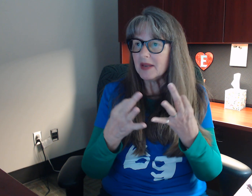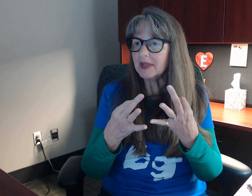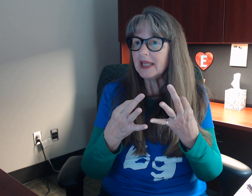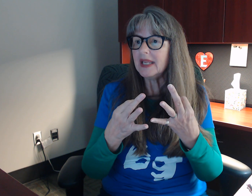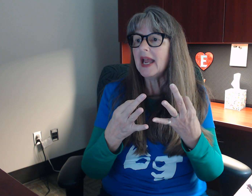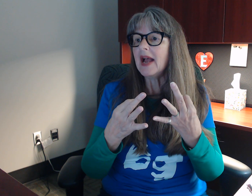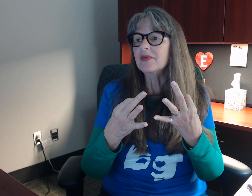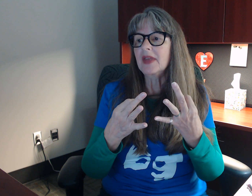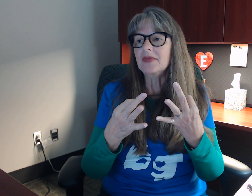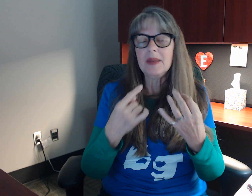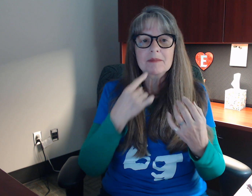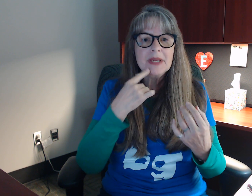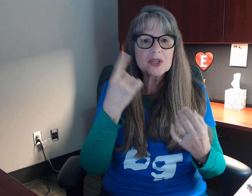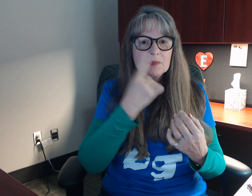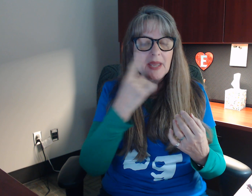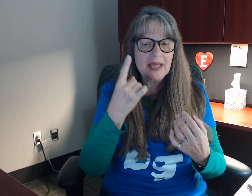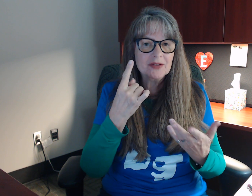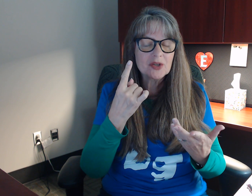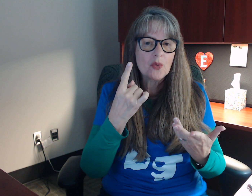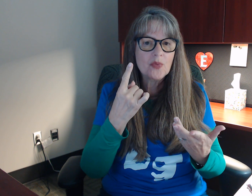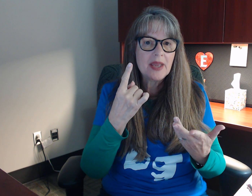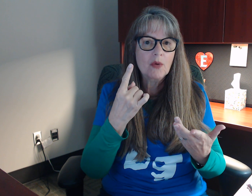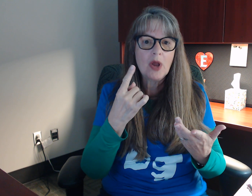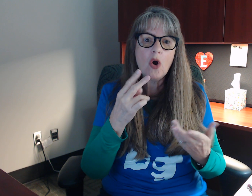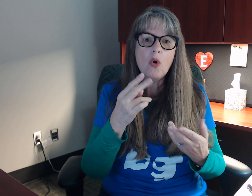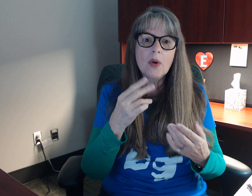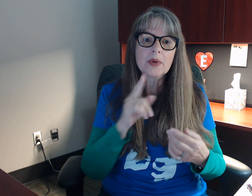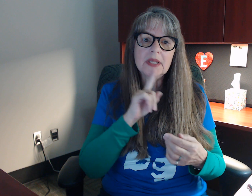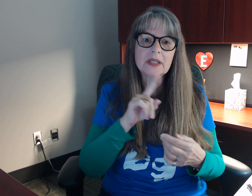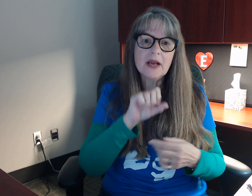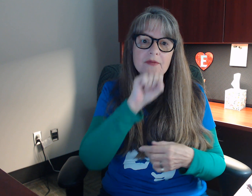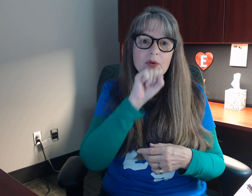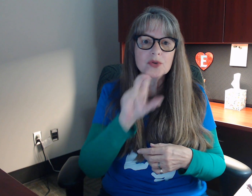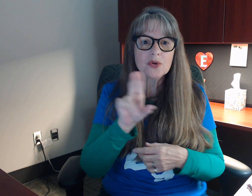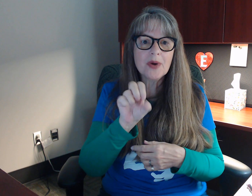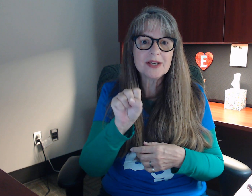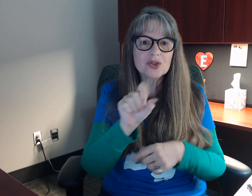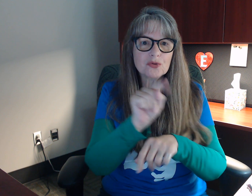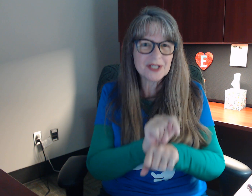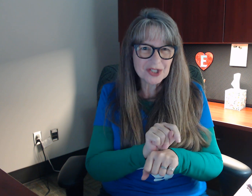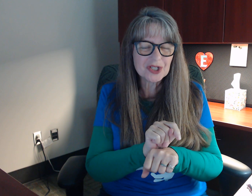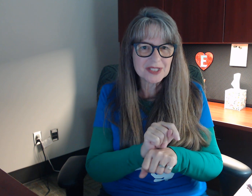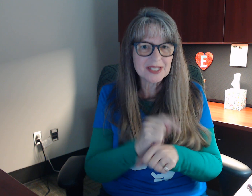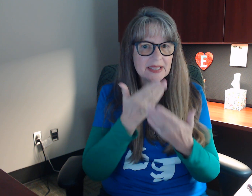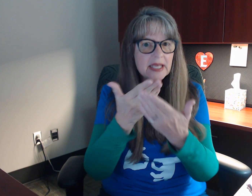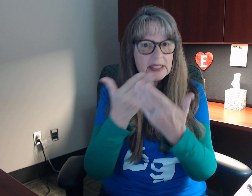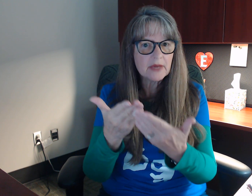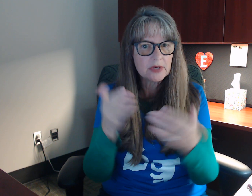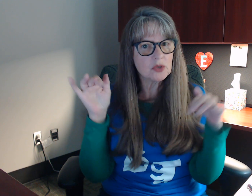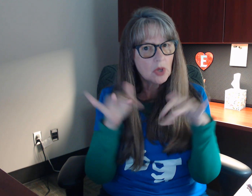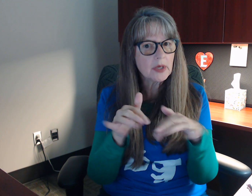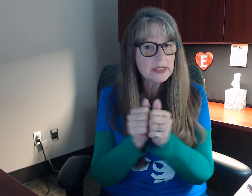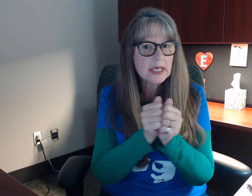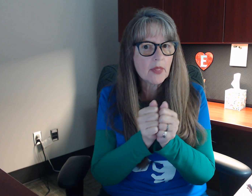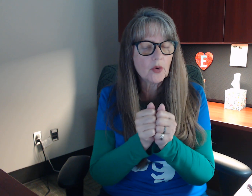family that they miss, and so they go, oh, I really love those U.S. traditions like Thanksgiving, so they all get together